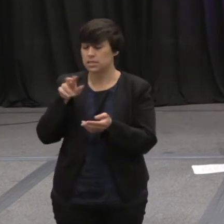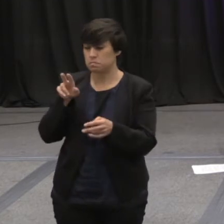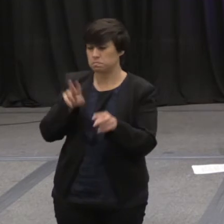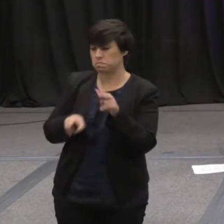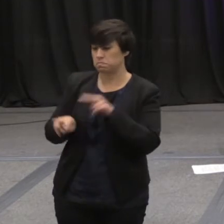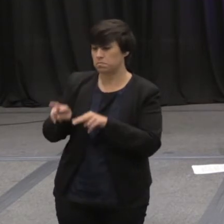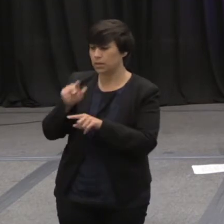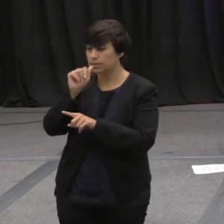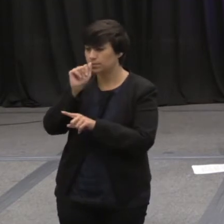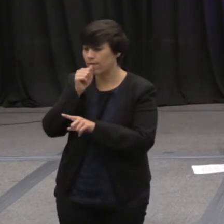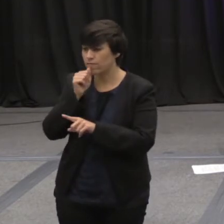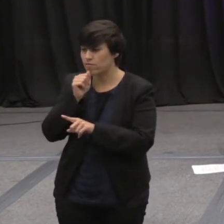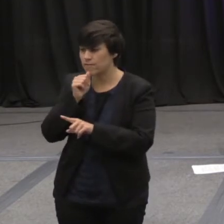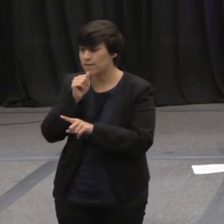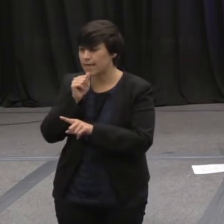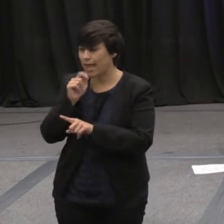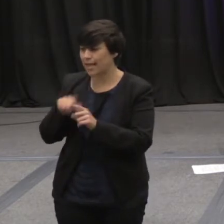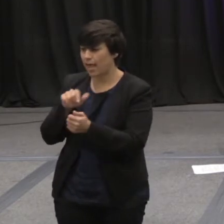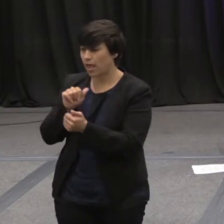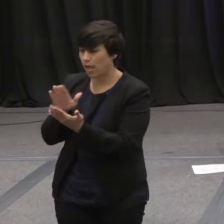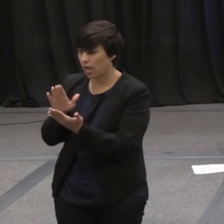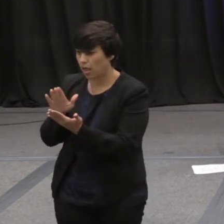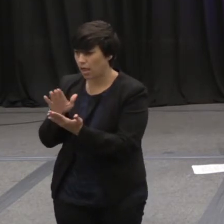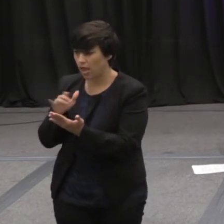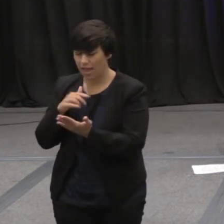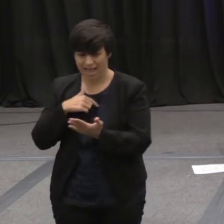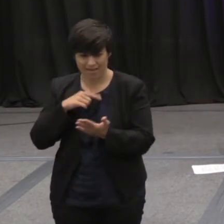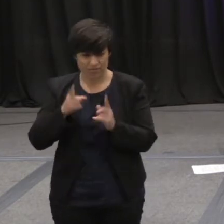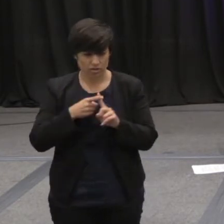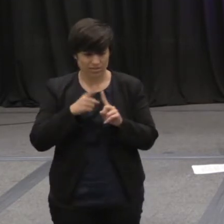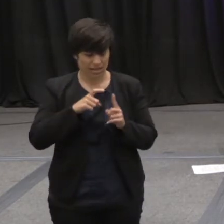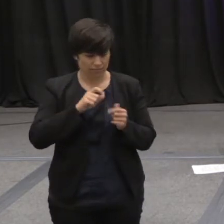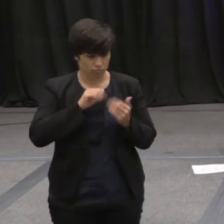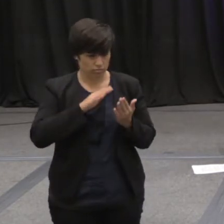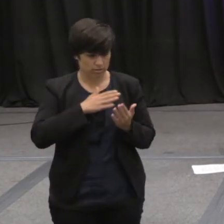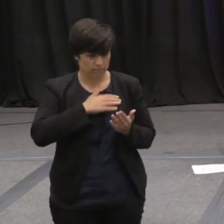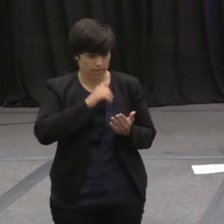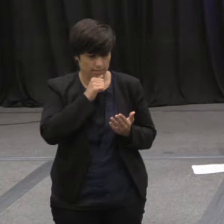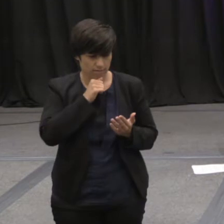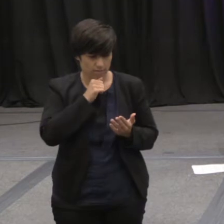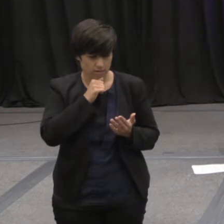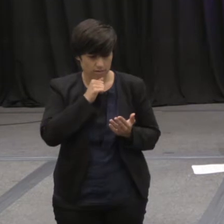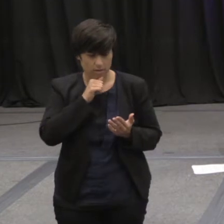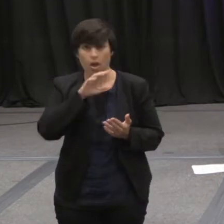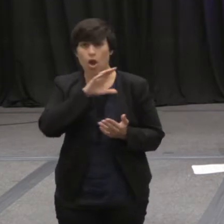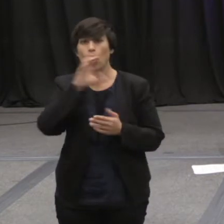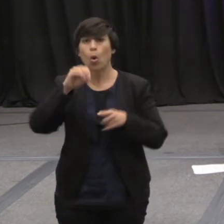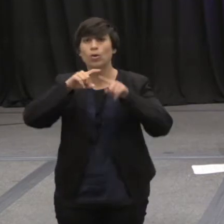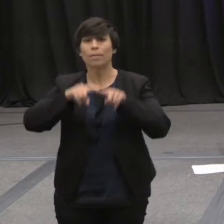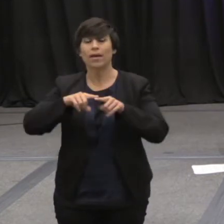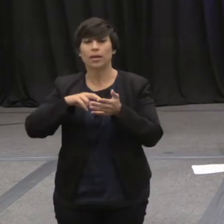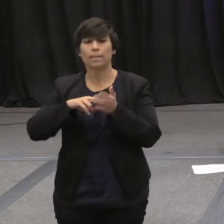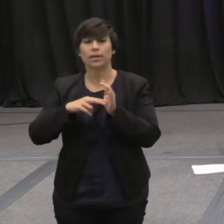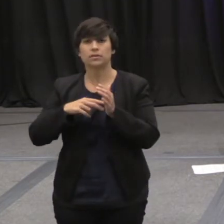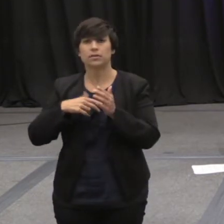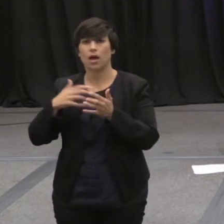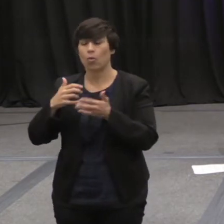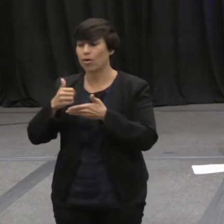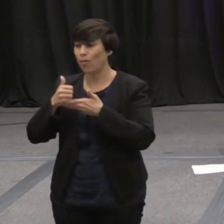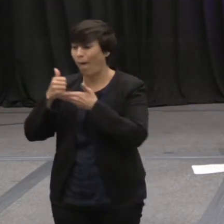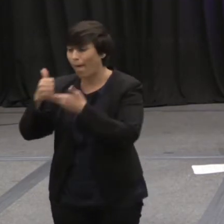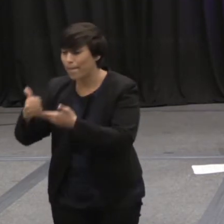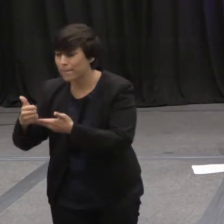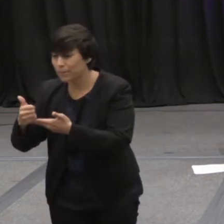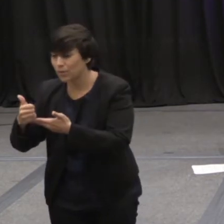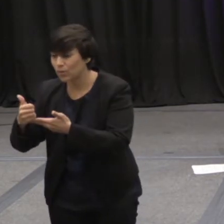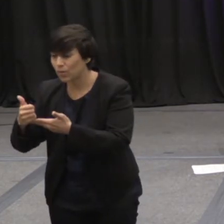because I had not addressed my own suffering. And so as a codependent person, you're suffering. I want to help you, but I can't help you by jumping into the water with you and